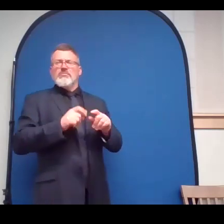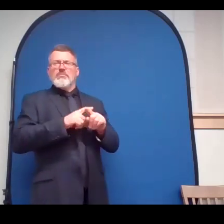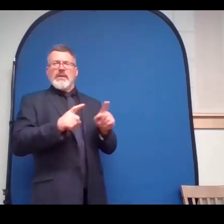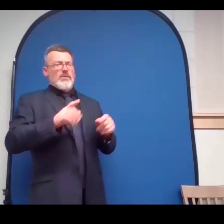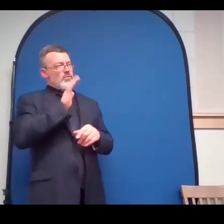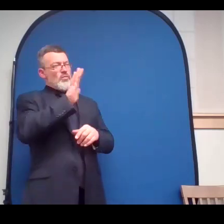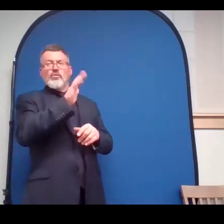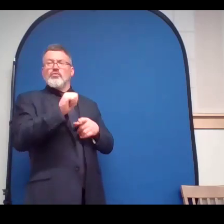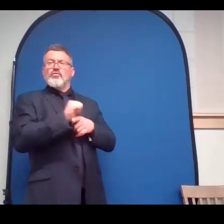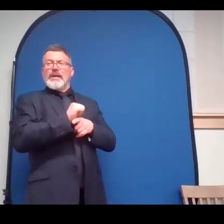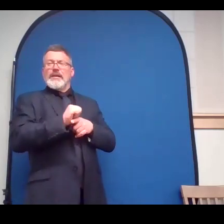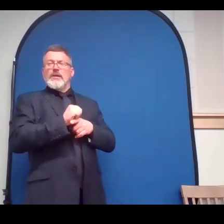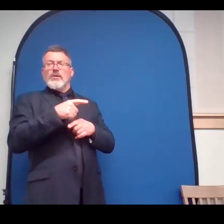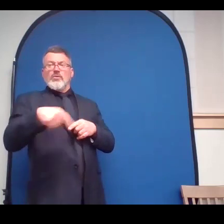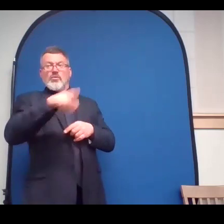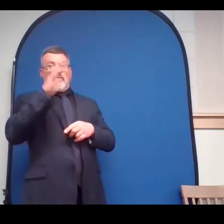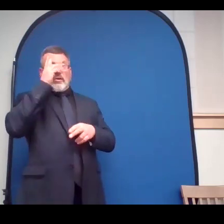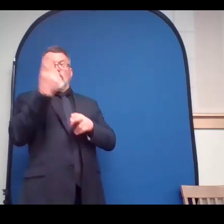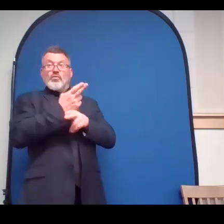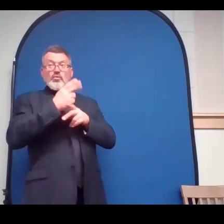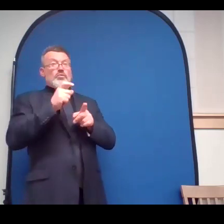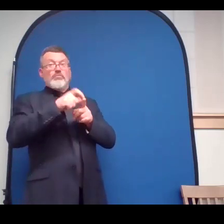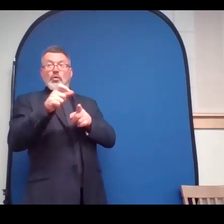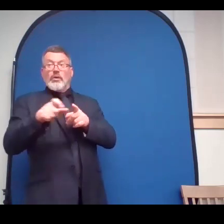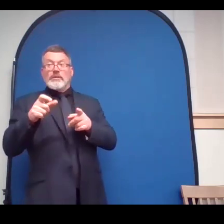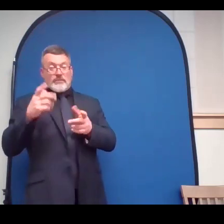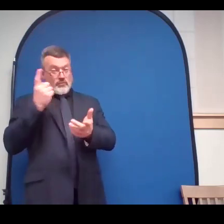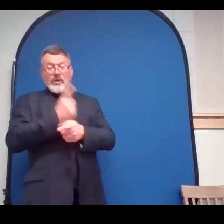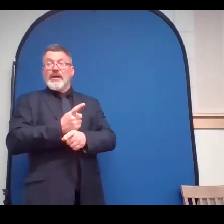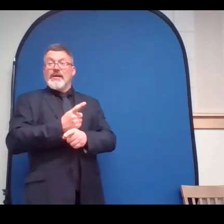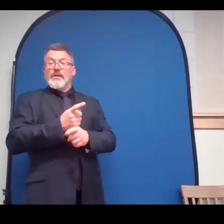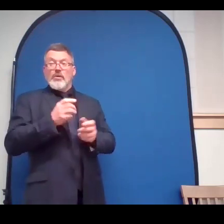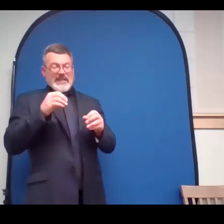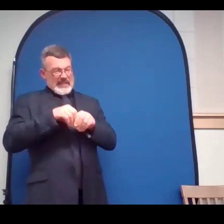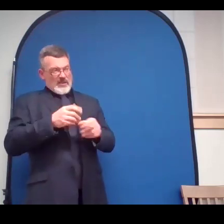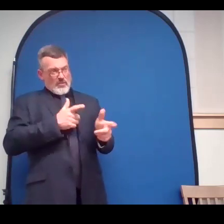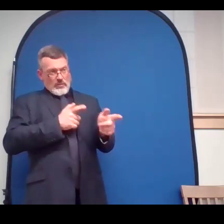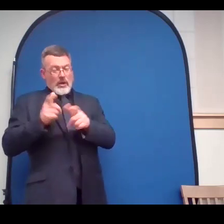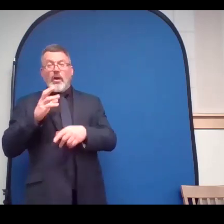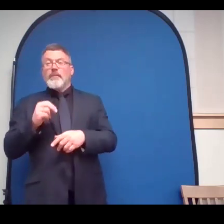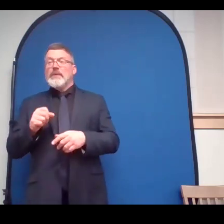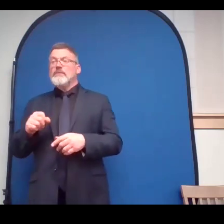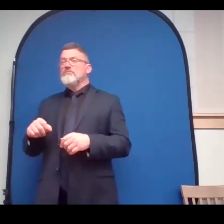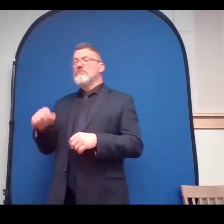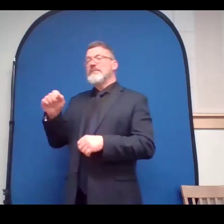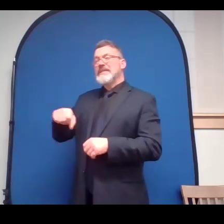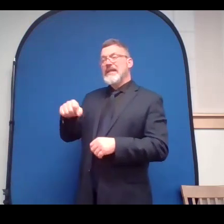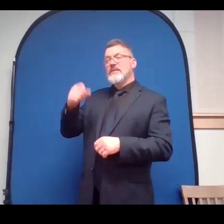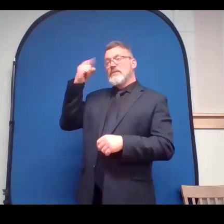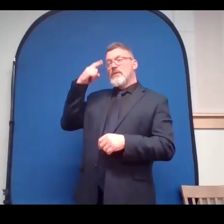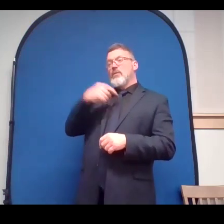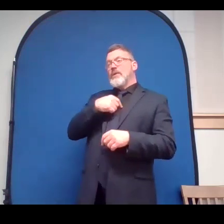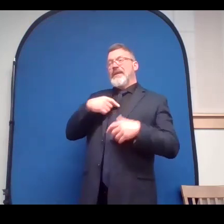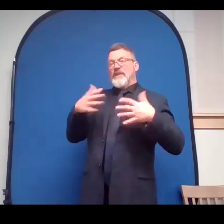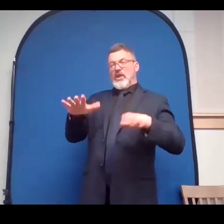weapons again, right? You'd train with firearms. Yes, but since we had completed the annual training, the next